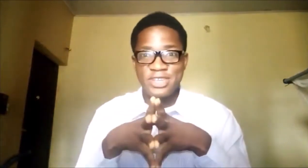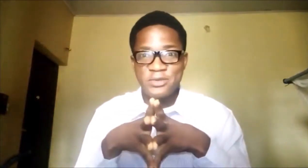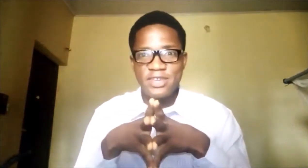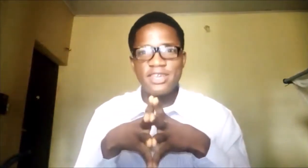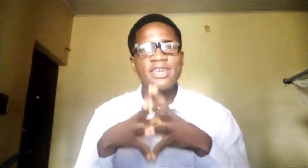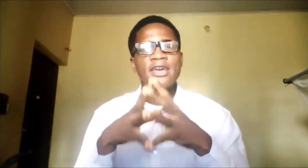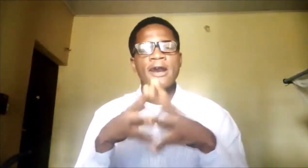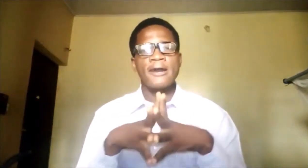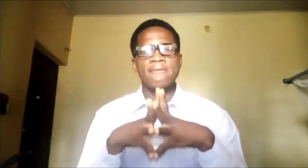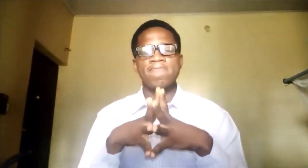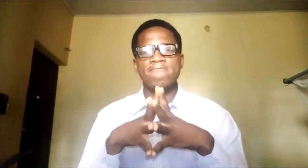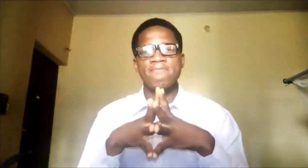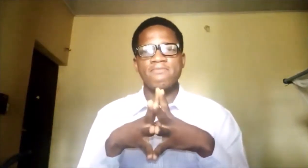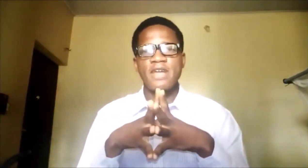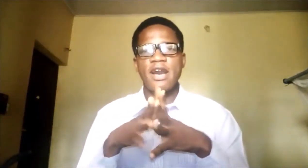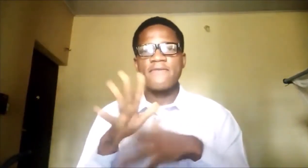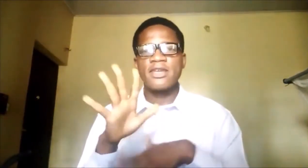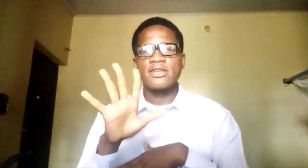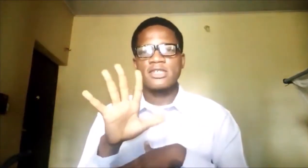anyway. Our fingers